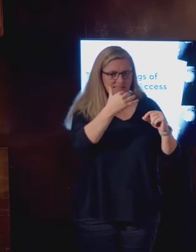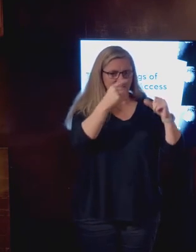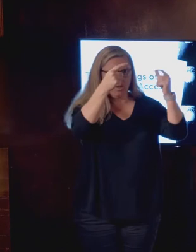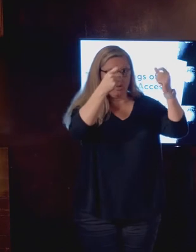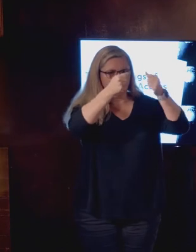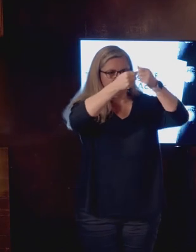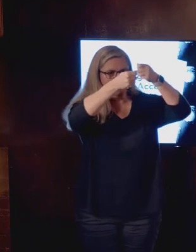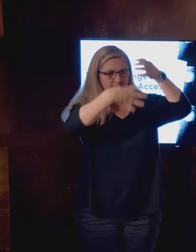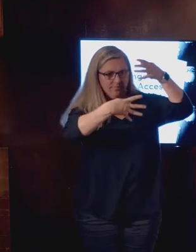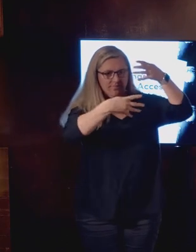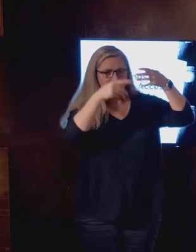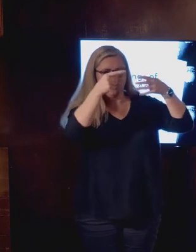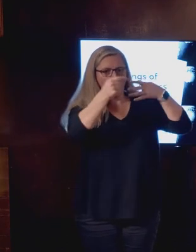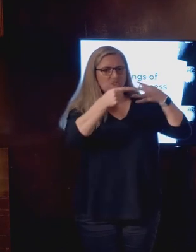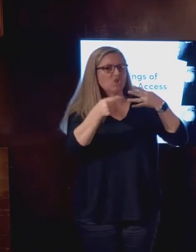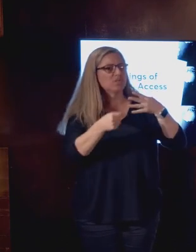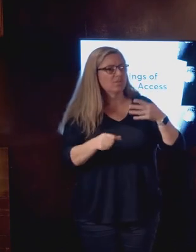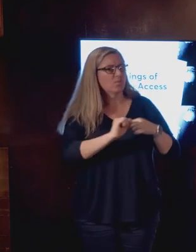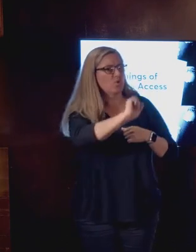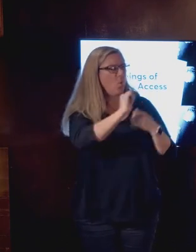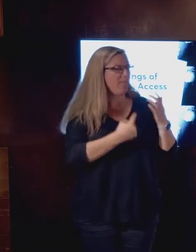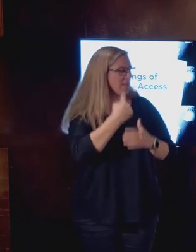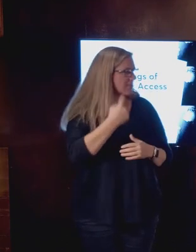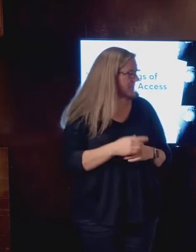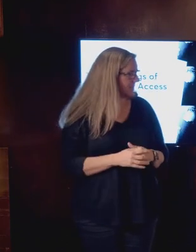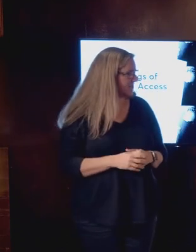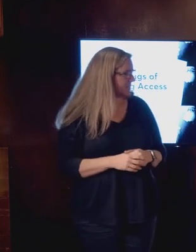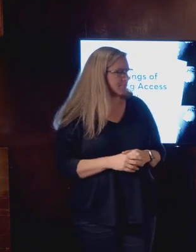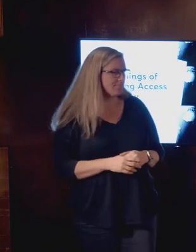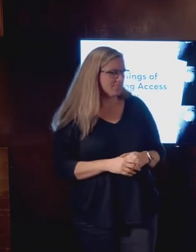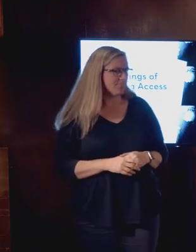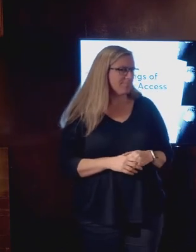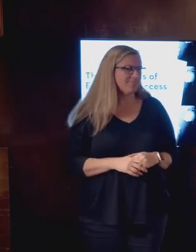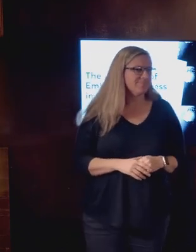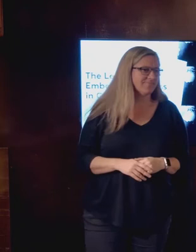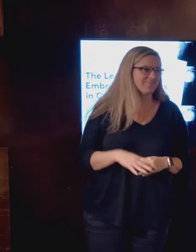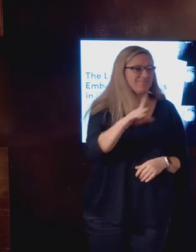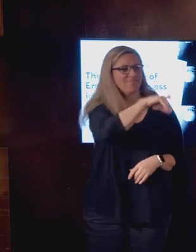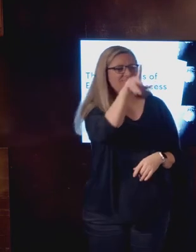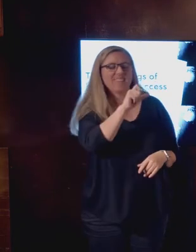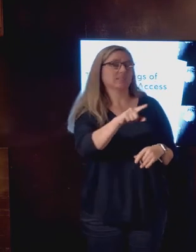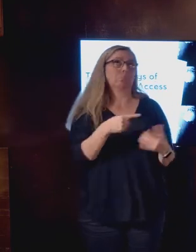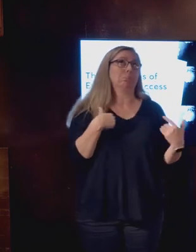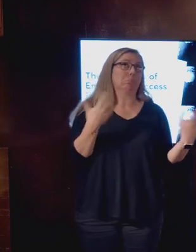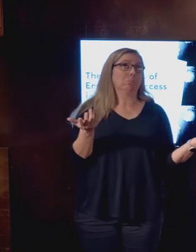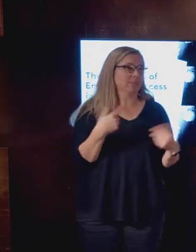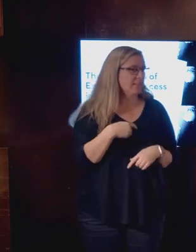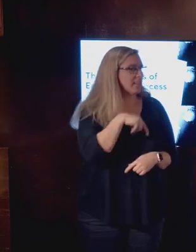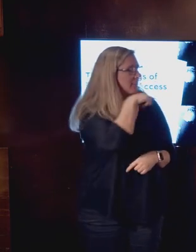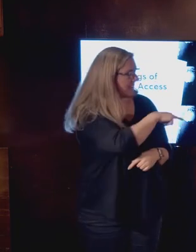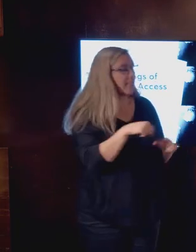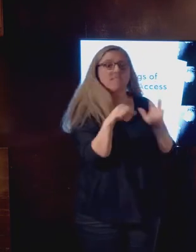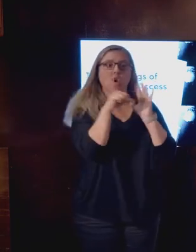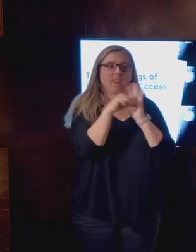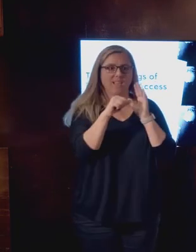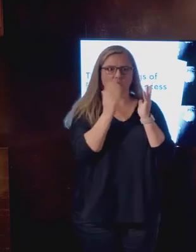that you can list on your event or, yeah. That's not really a question, sorry. It was just an information. I think financial